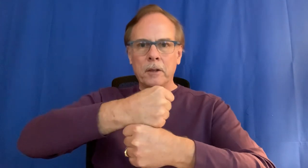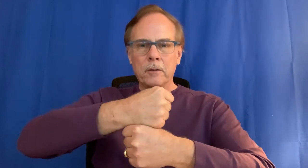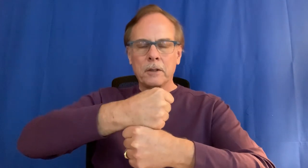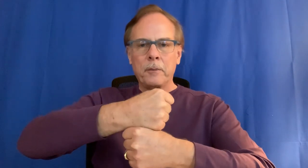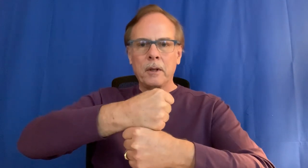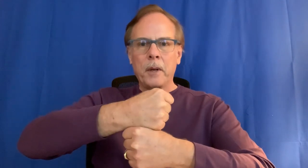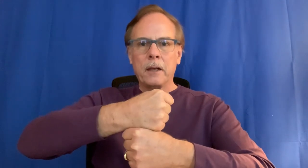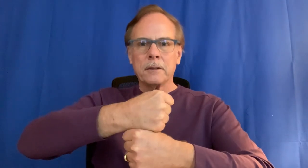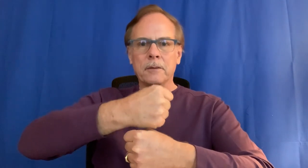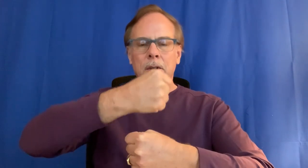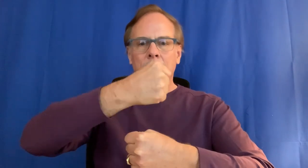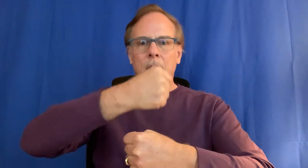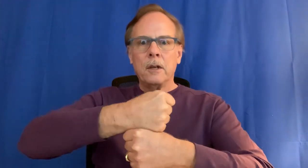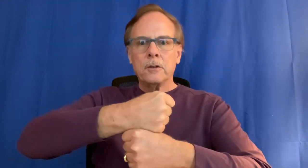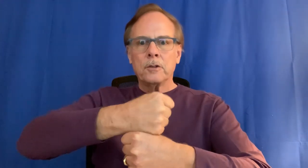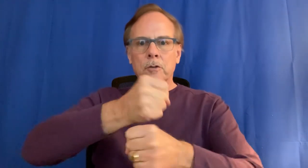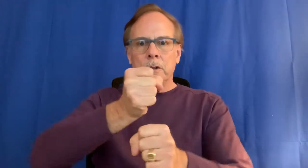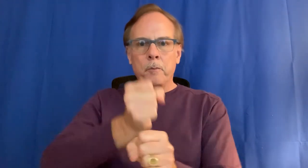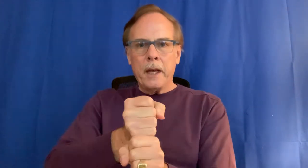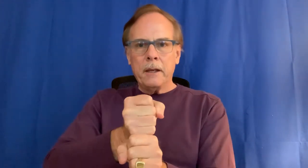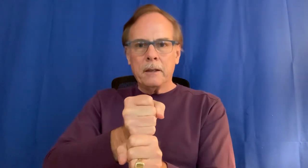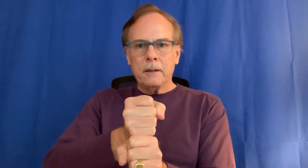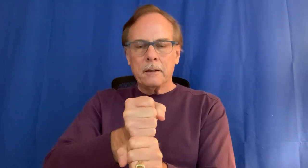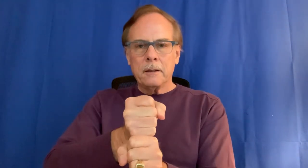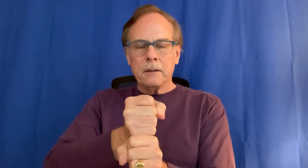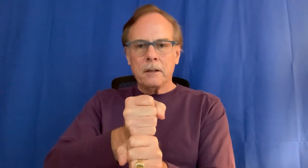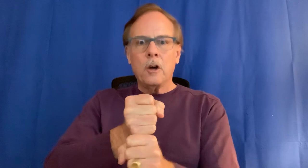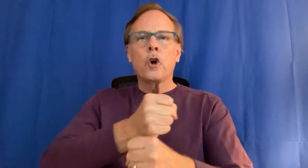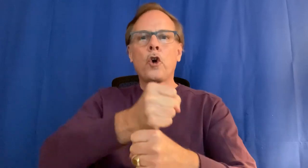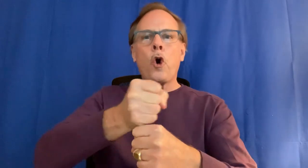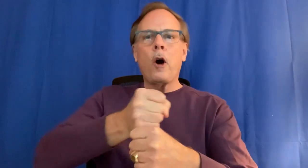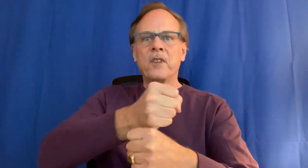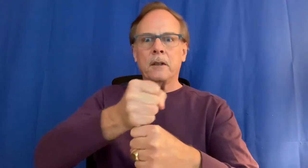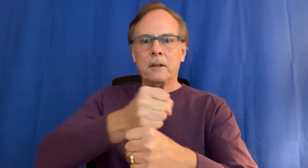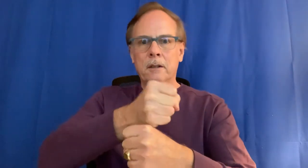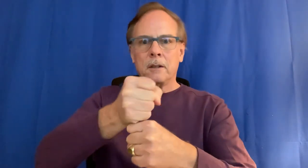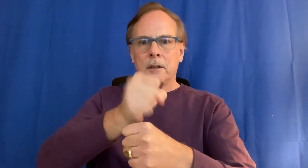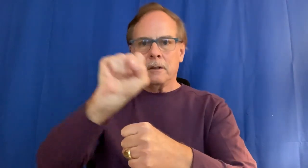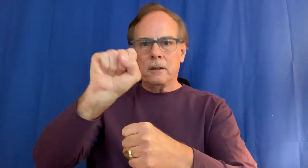on top of the passive. So to make coffee.